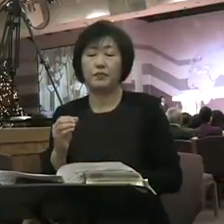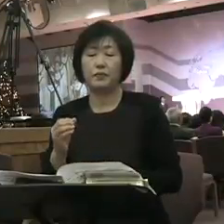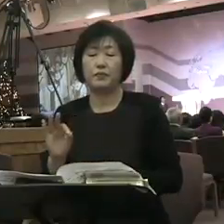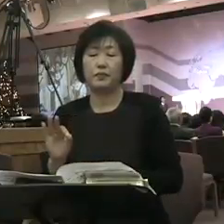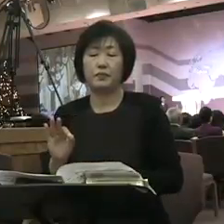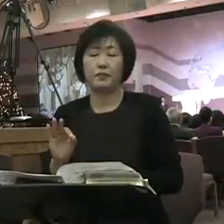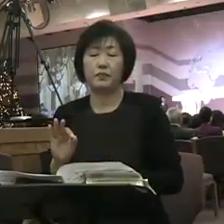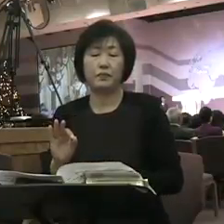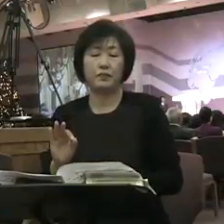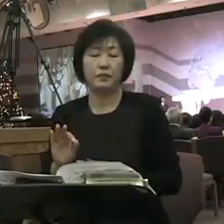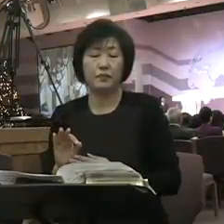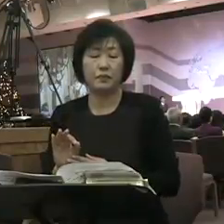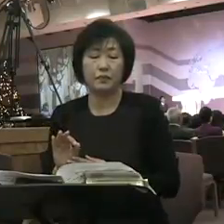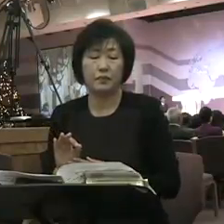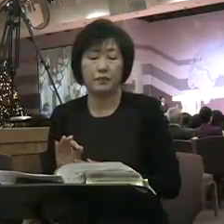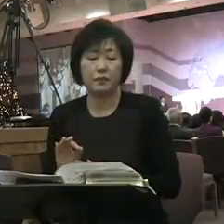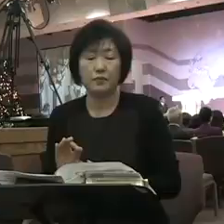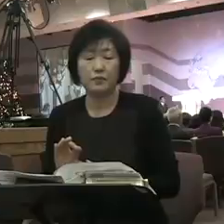more to